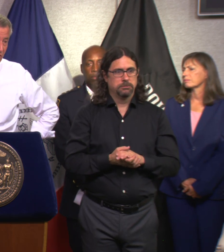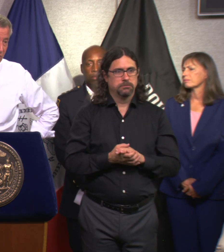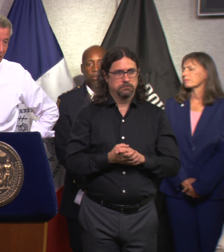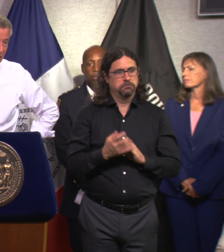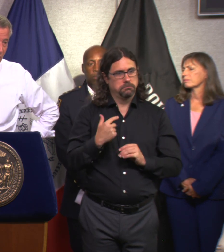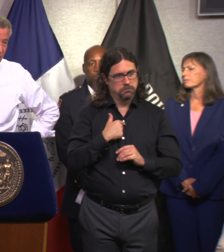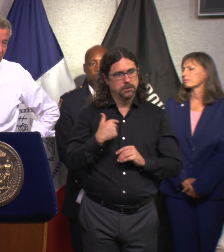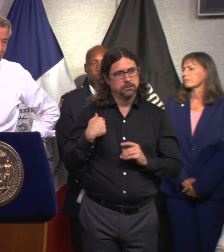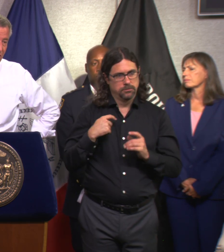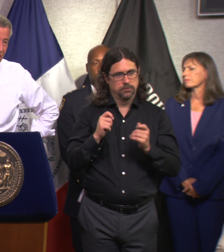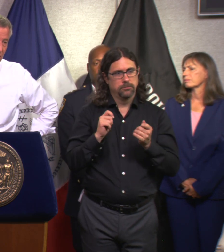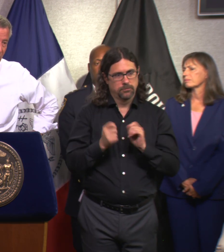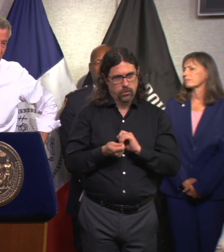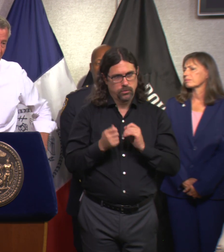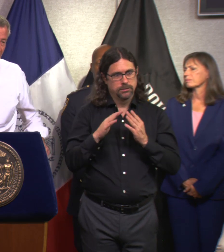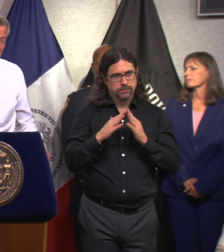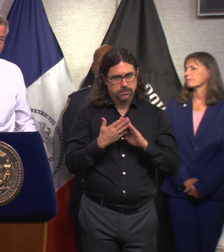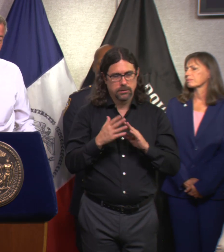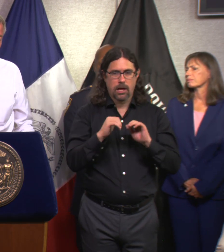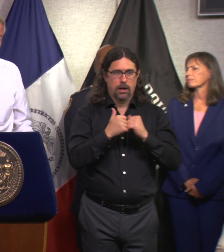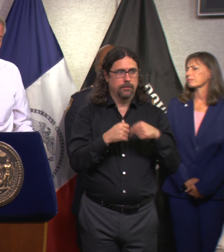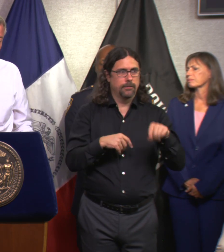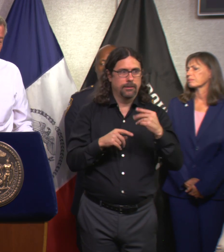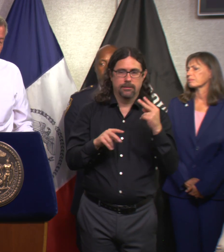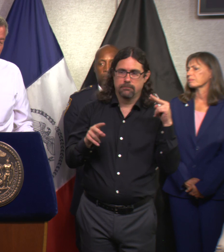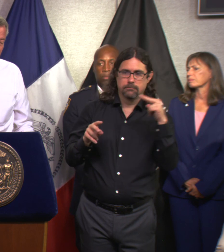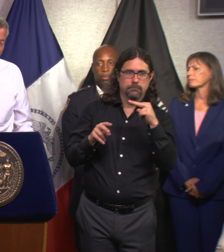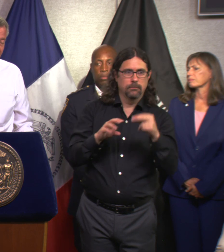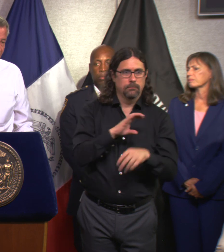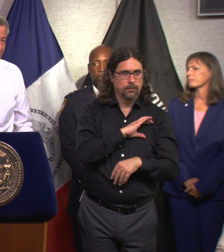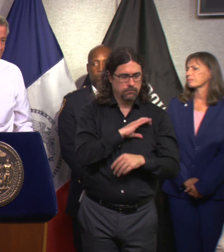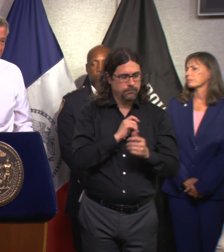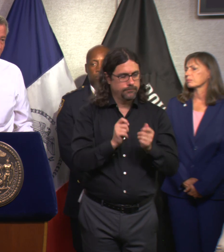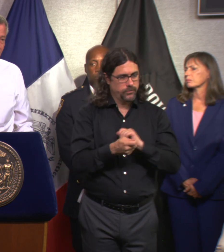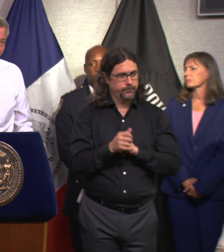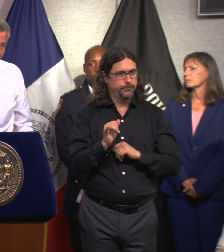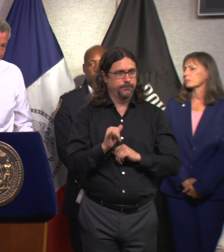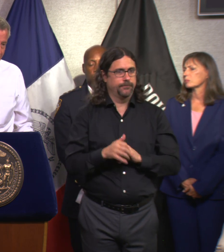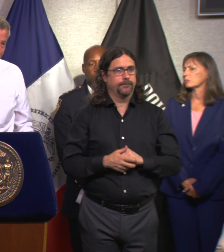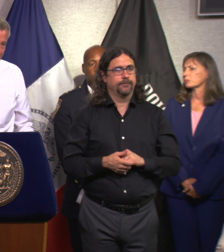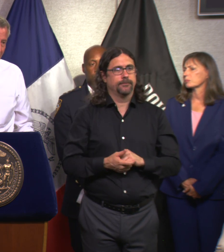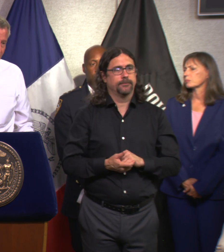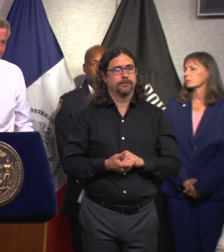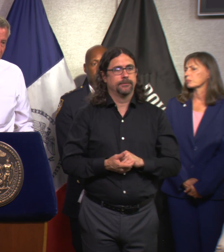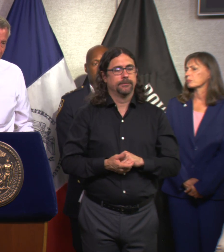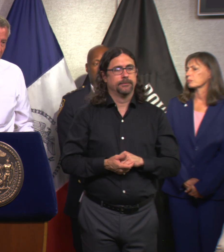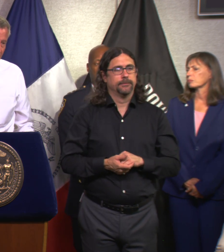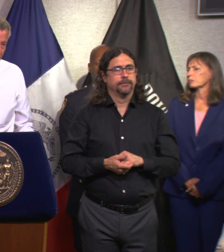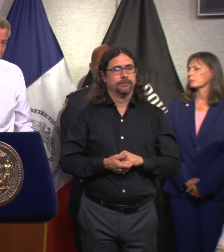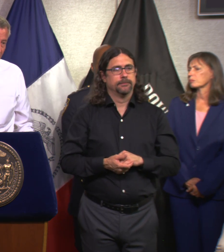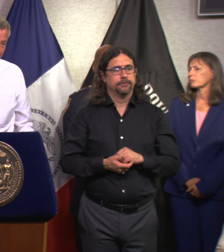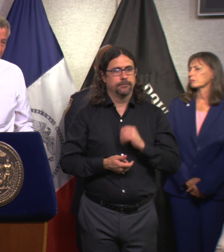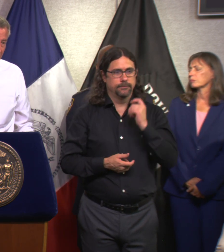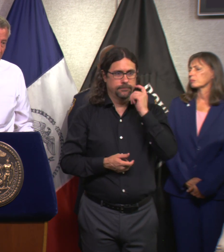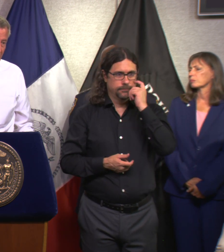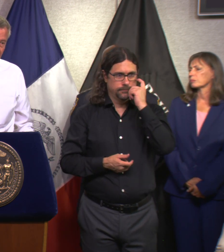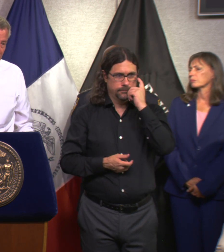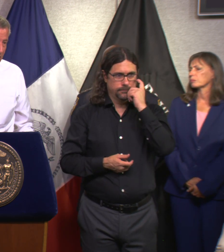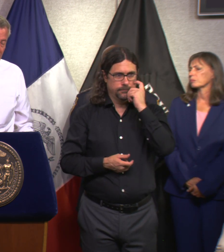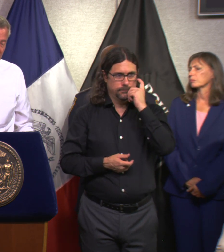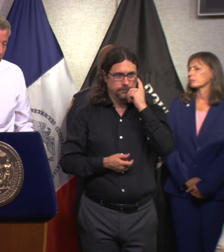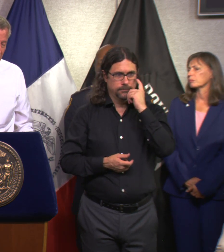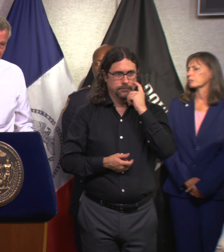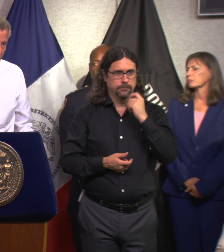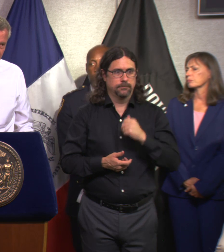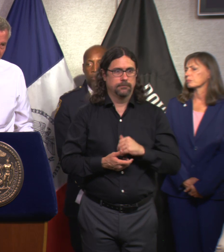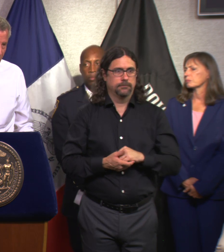should be judged by. Did we change the things we could change? Have we done the things to avoid there being a tragedy in the future? And I think the answer is